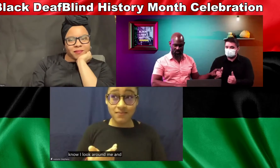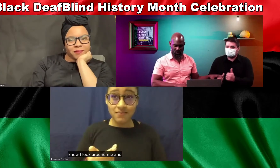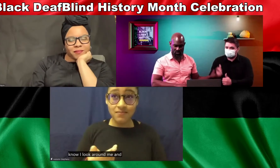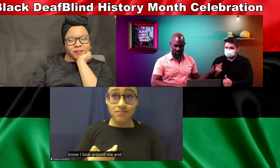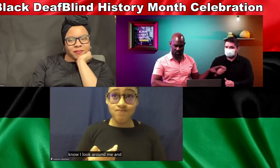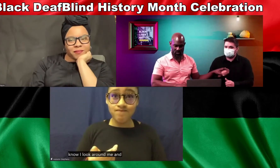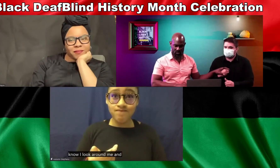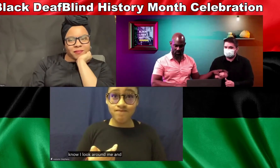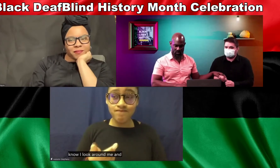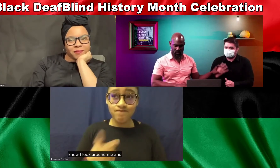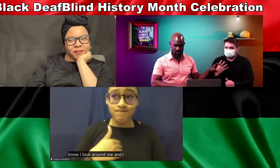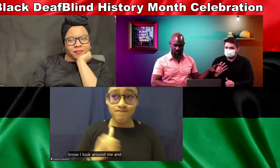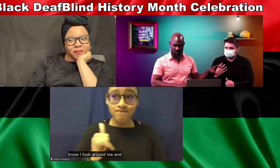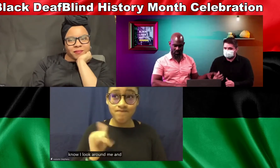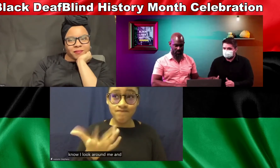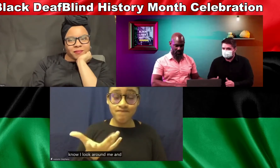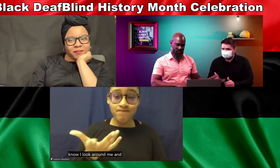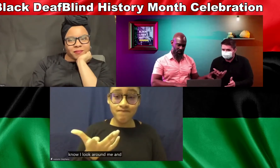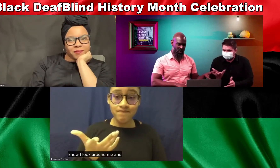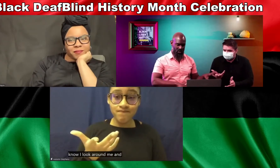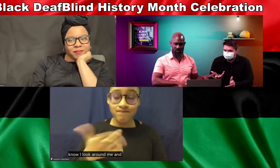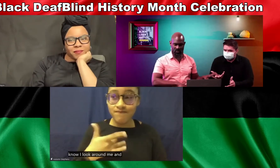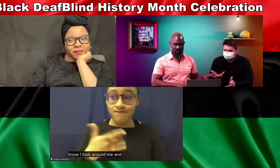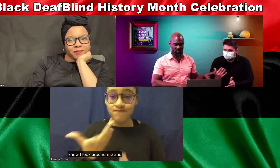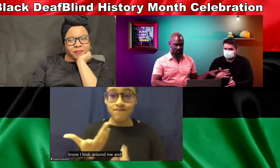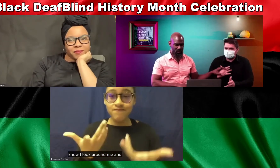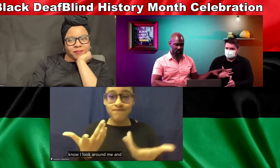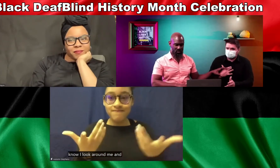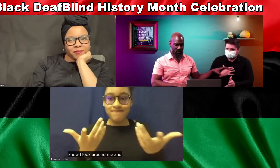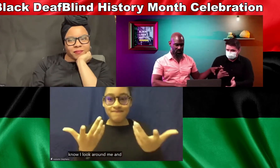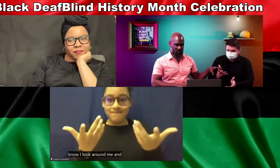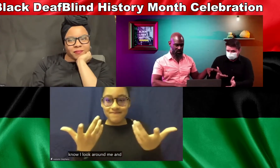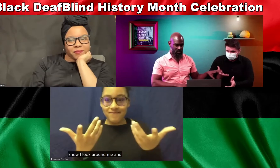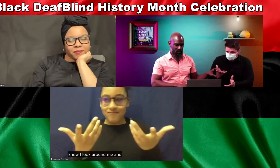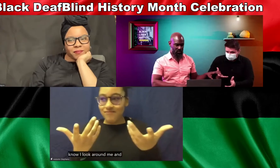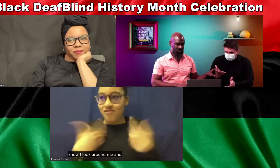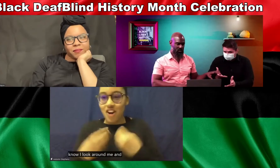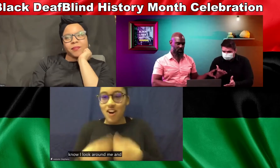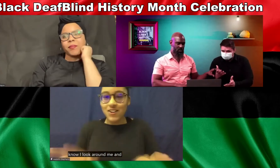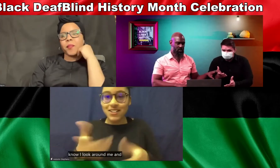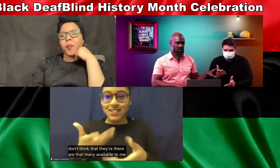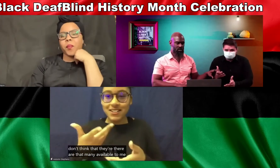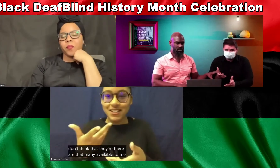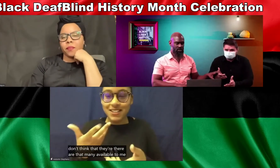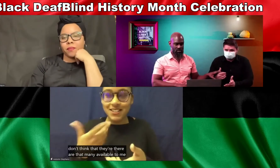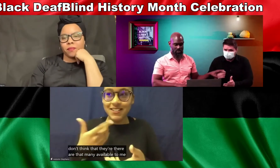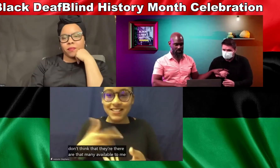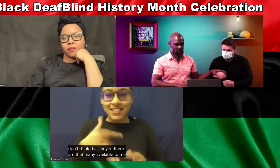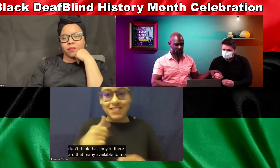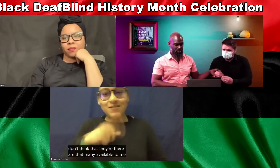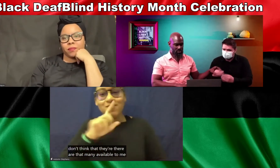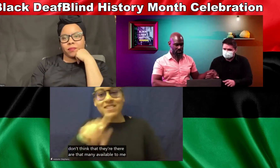there are that many available to me. Most interpreters in this area are white.